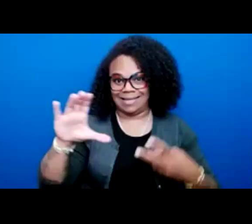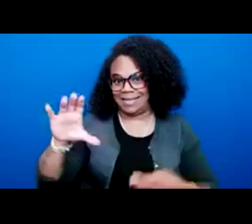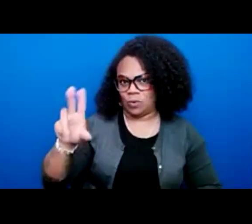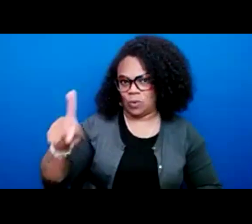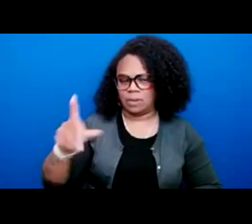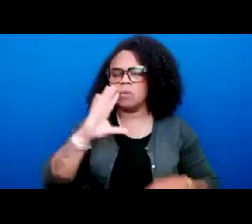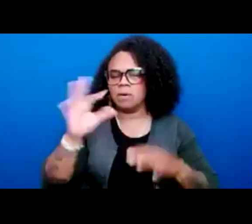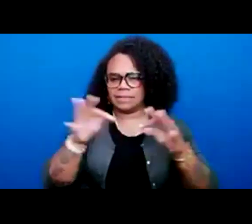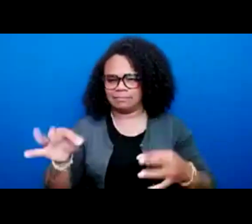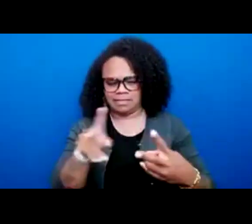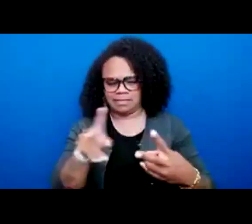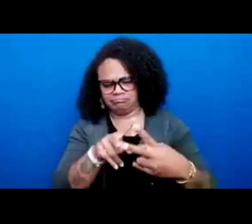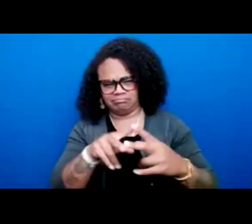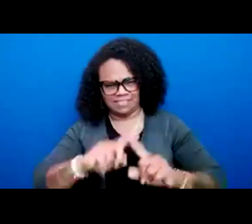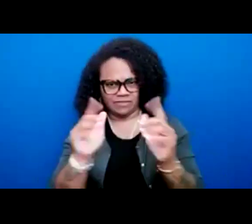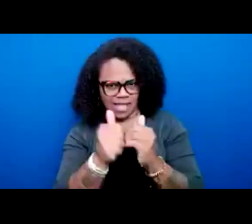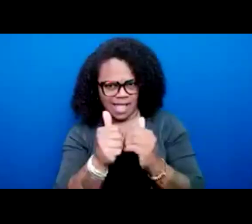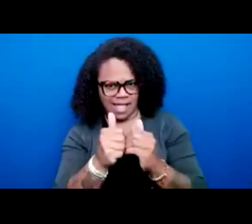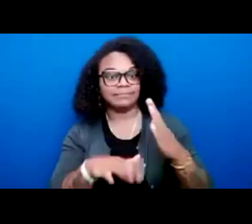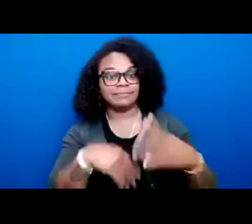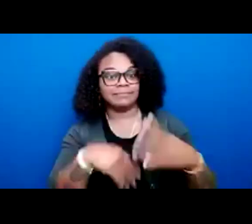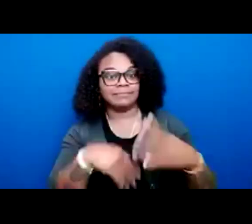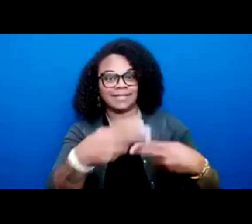can go to the next slide.